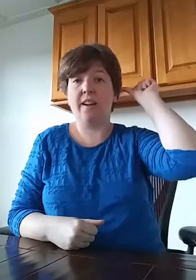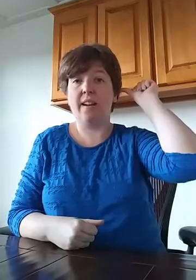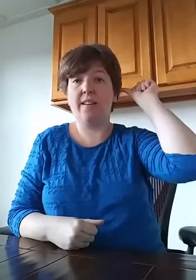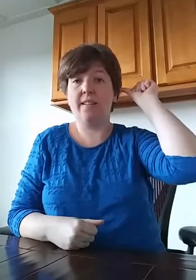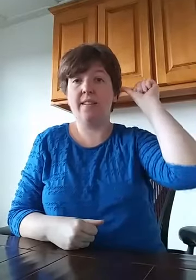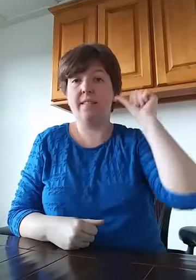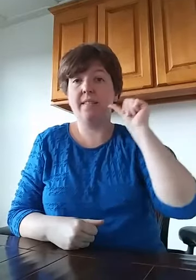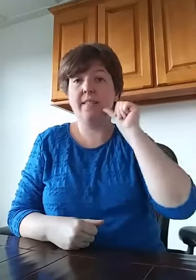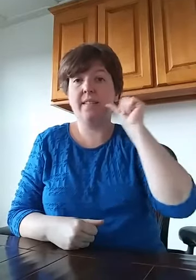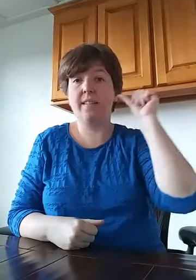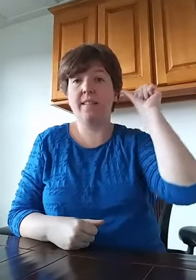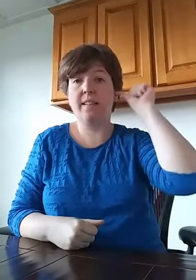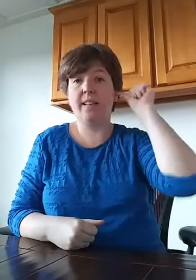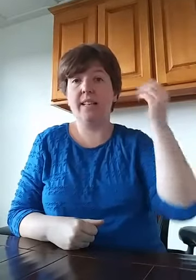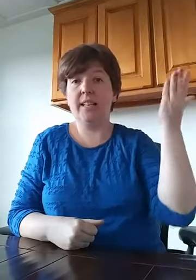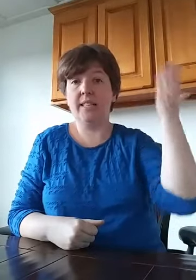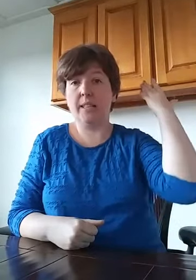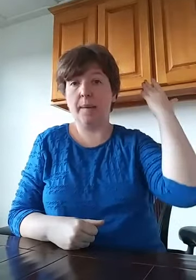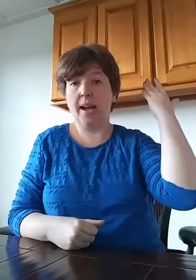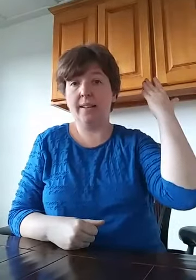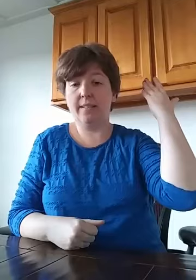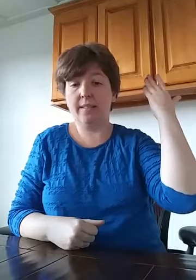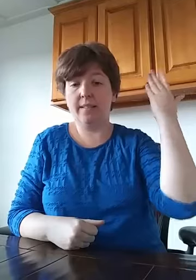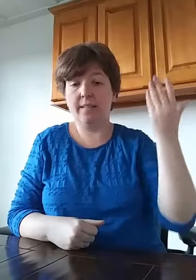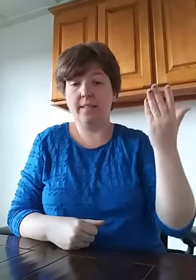Yesterday is in the past.